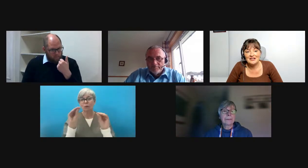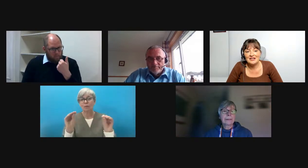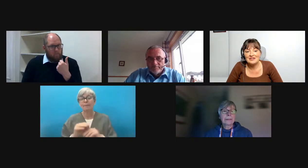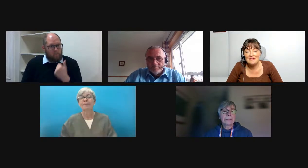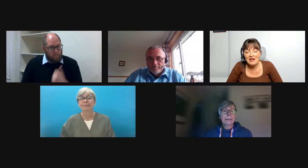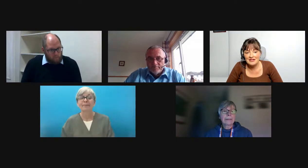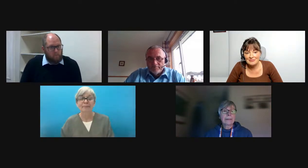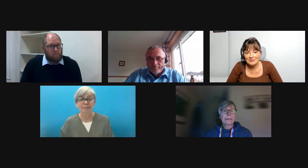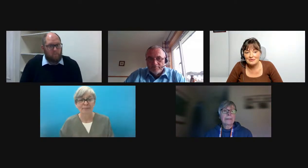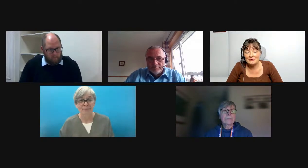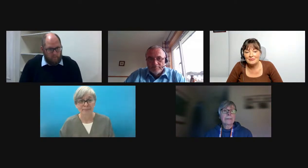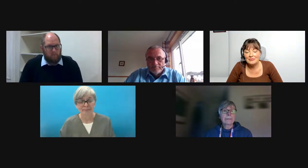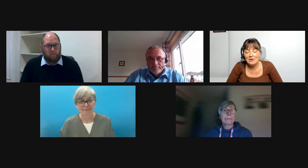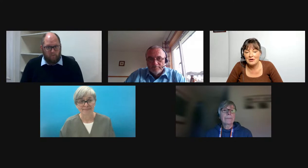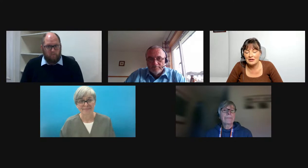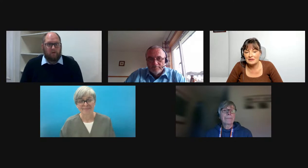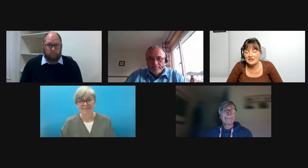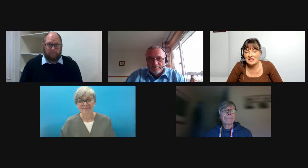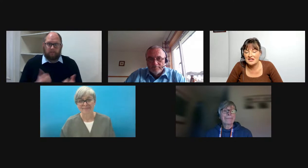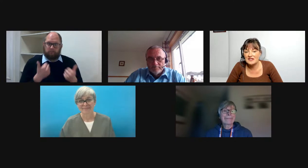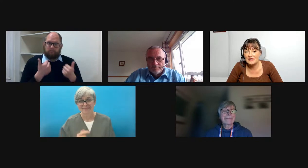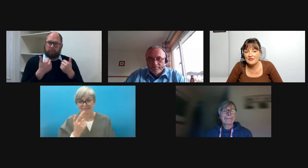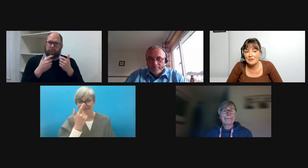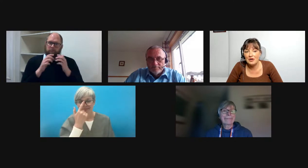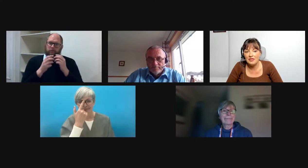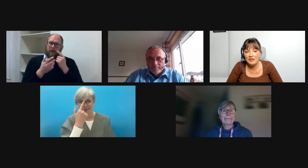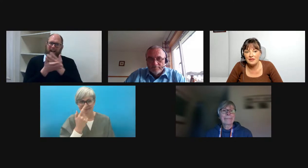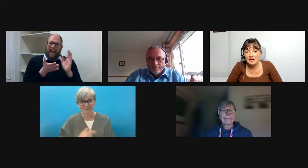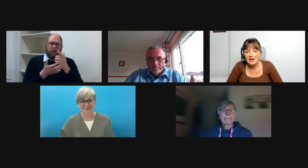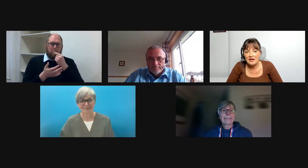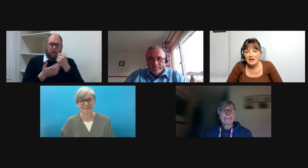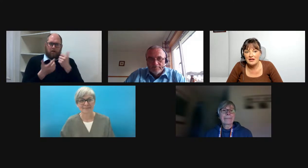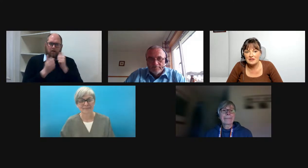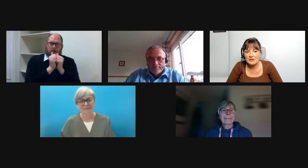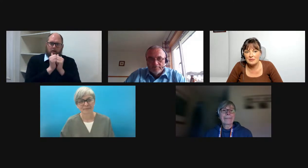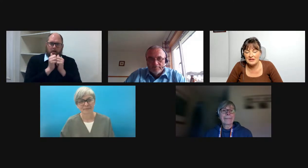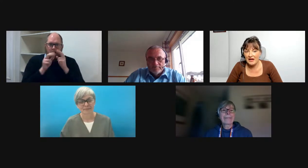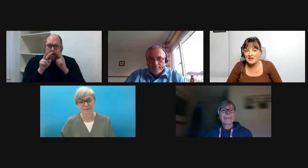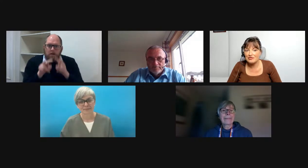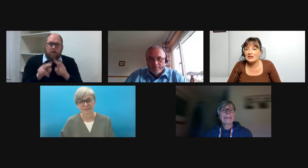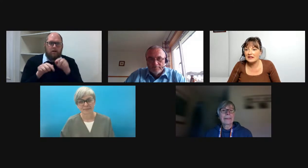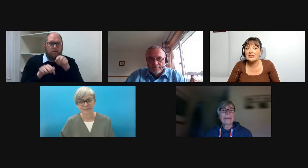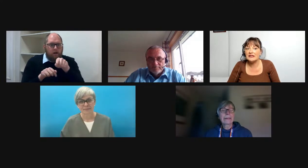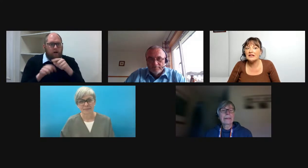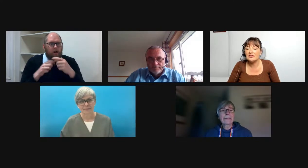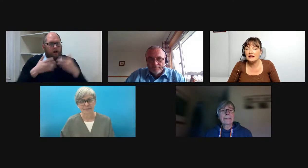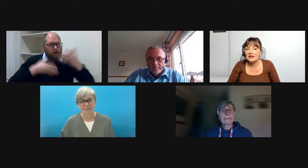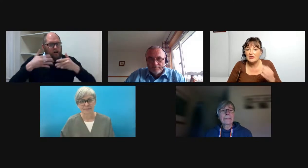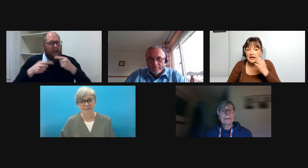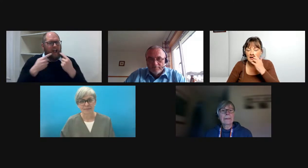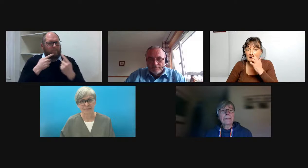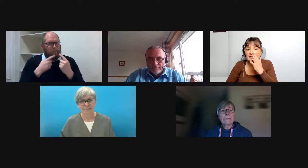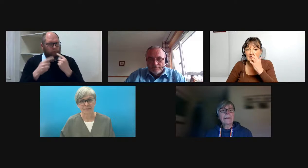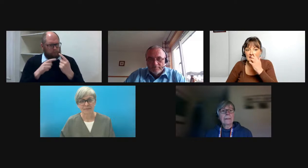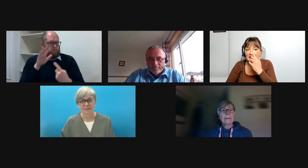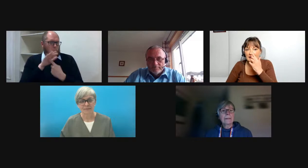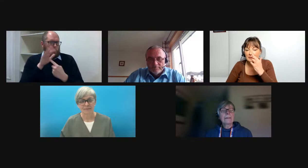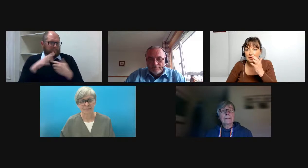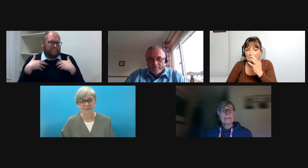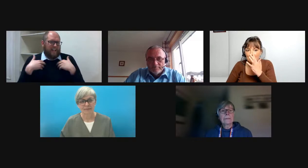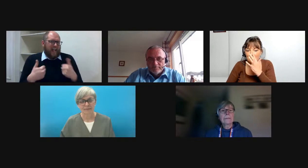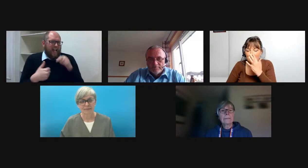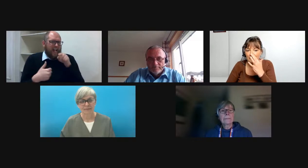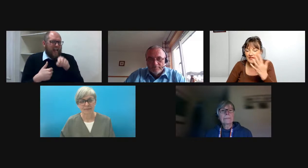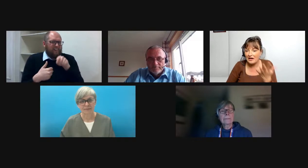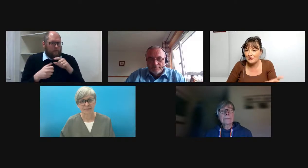That is incredible. What a statistic for a month. I mean, that's really clear, a clear indicator